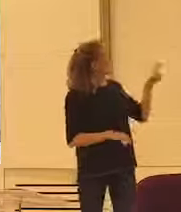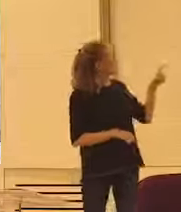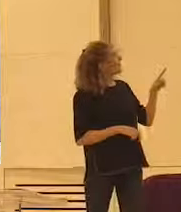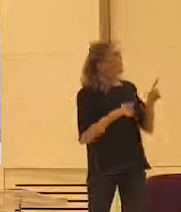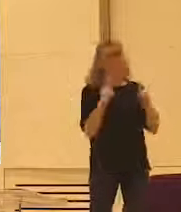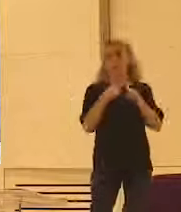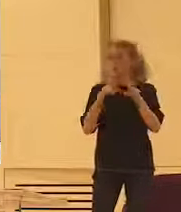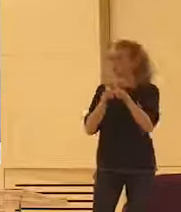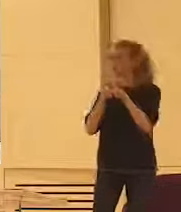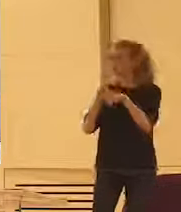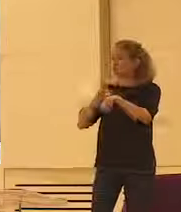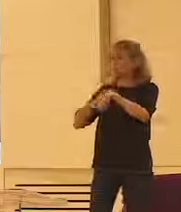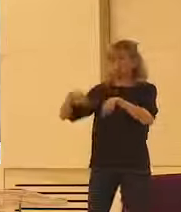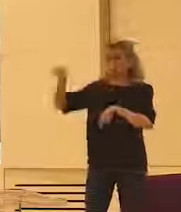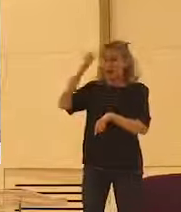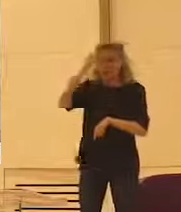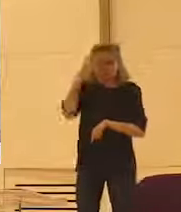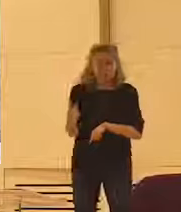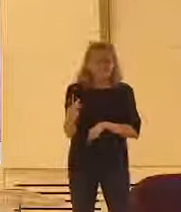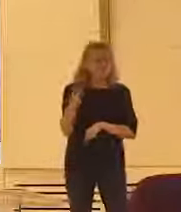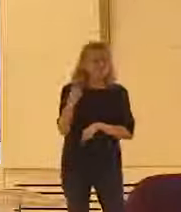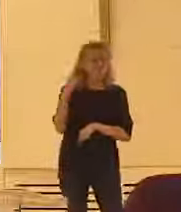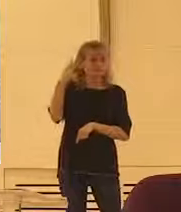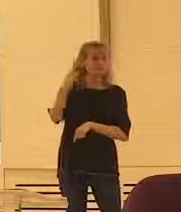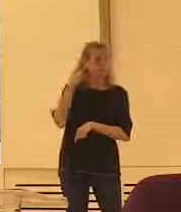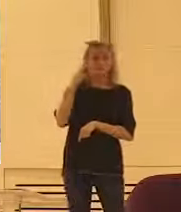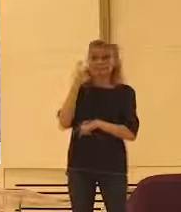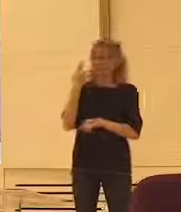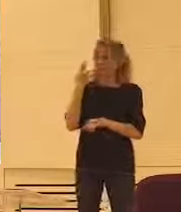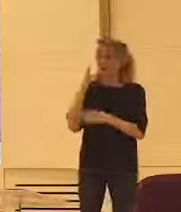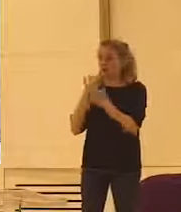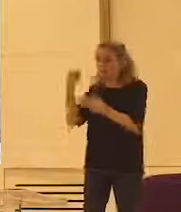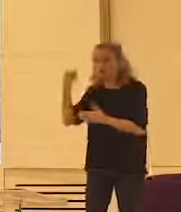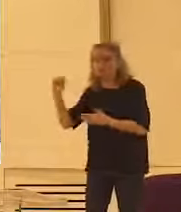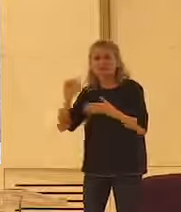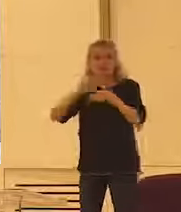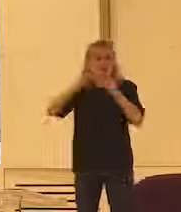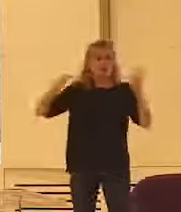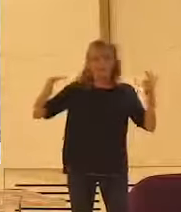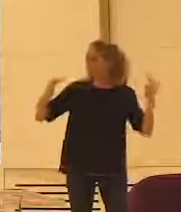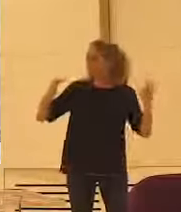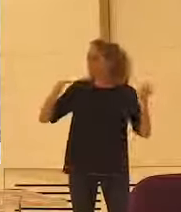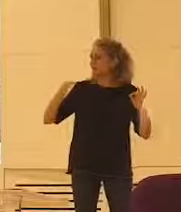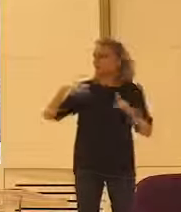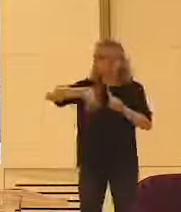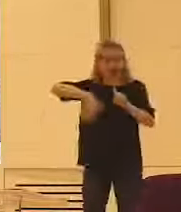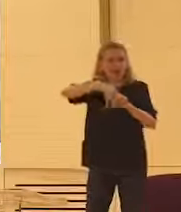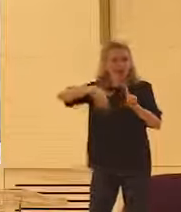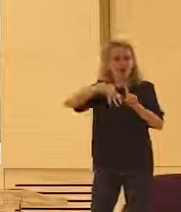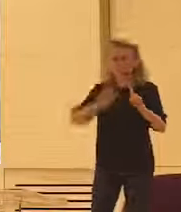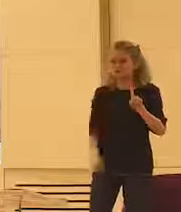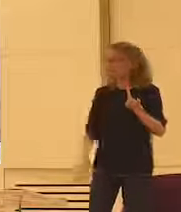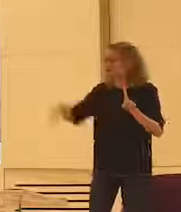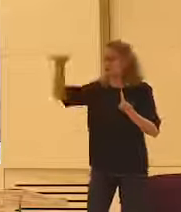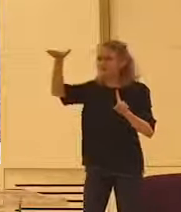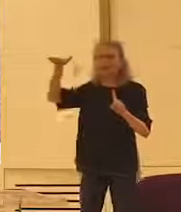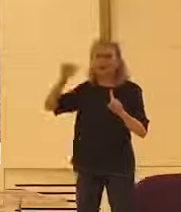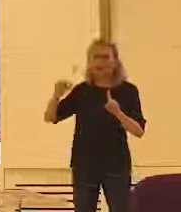worse. And also doctors understanding deafness, deaf culture, deaf linguistics,